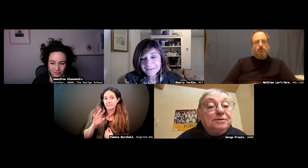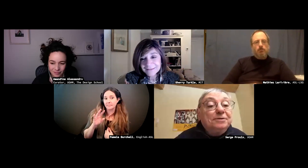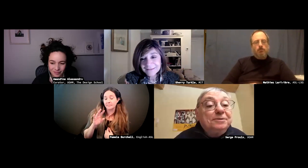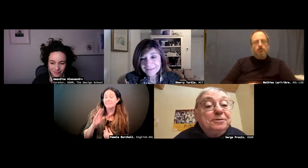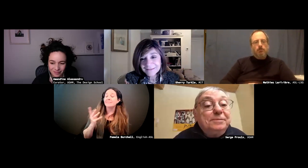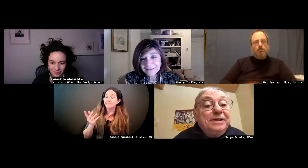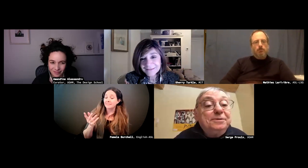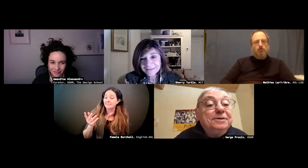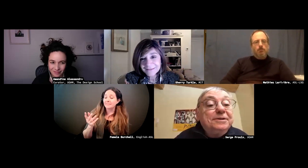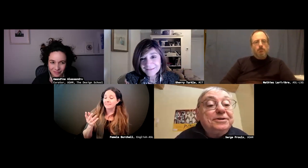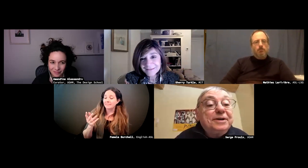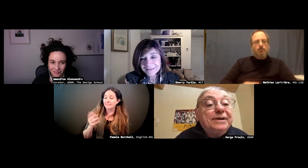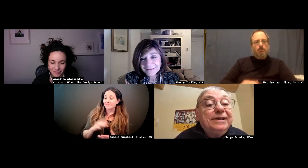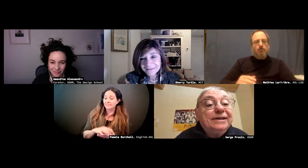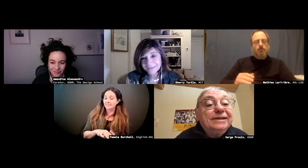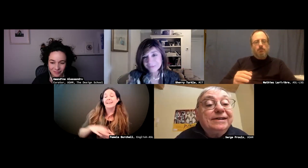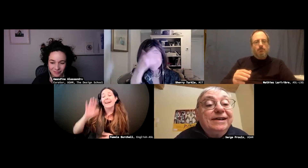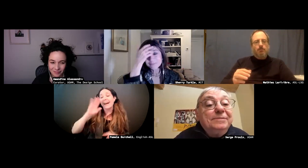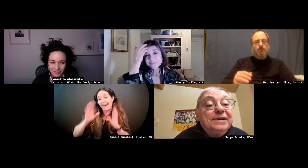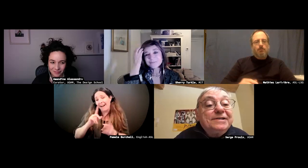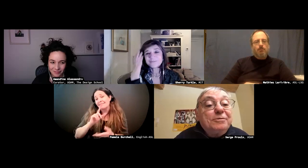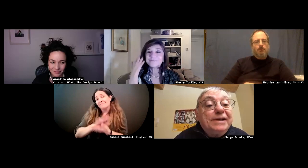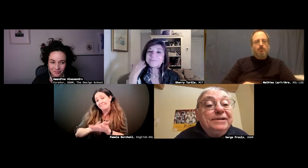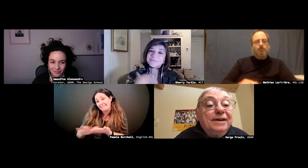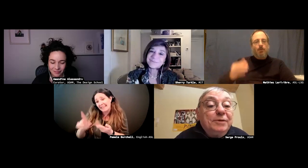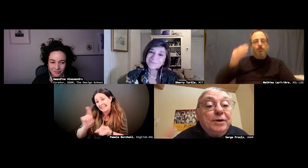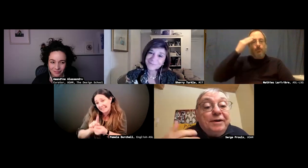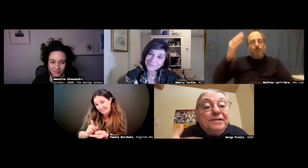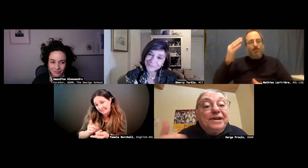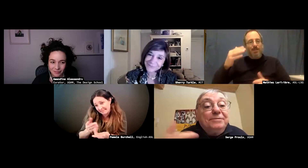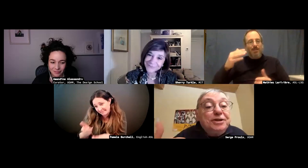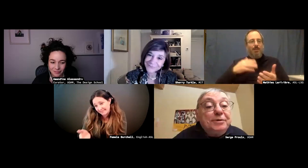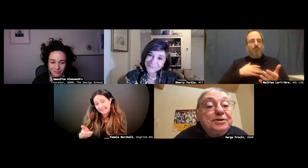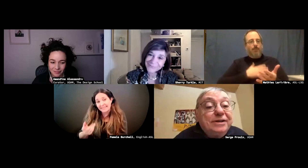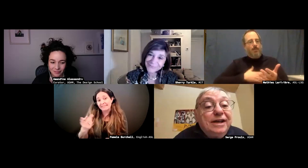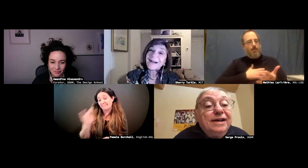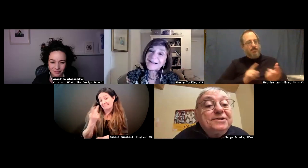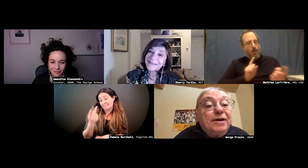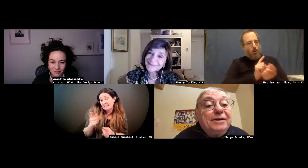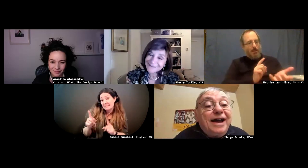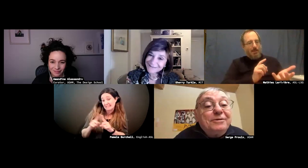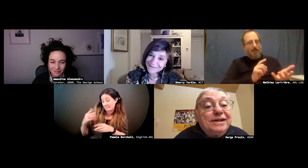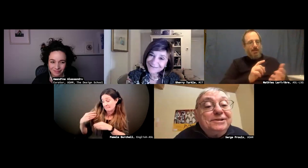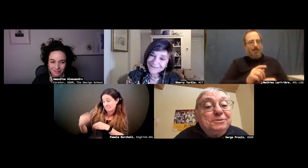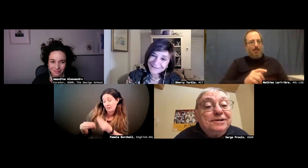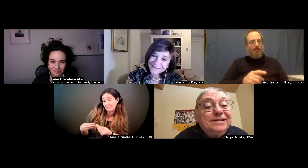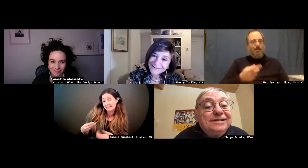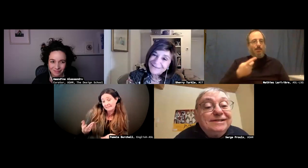pleasure to meet you, Sherry, because I read, we are the same generation. So I